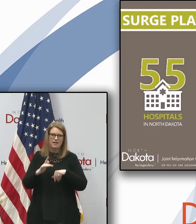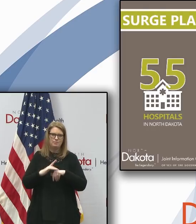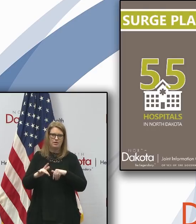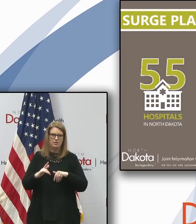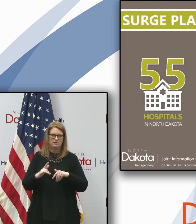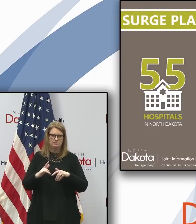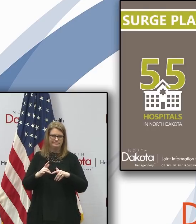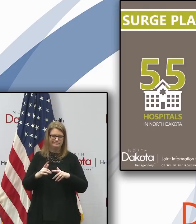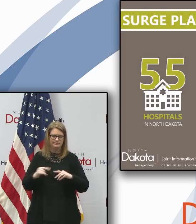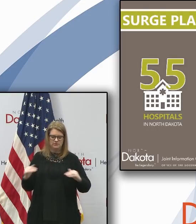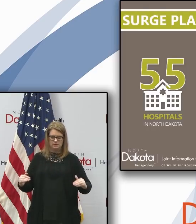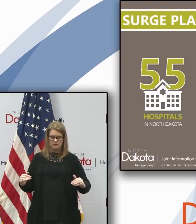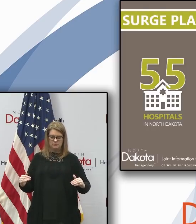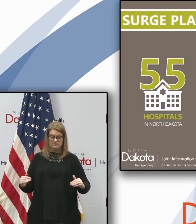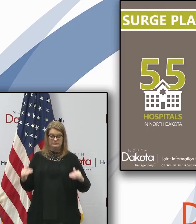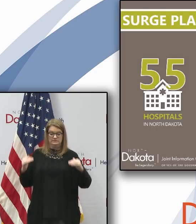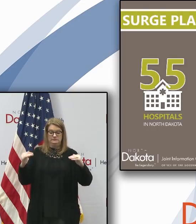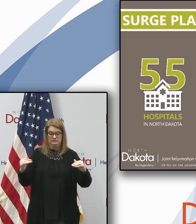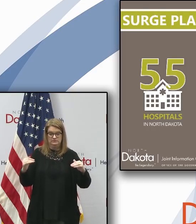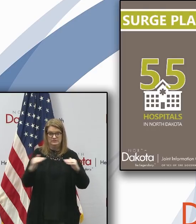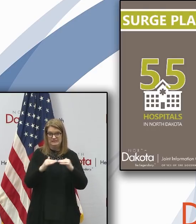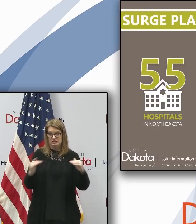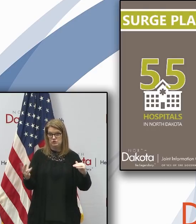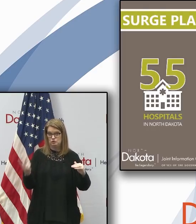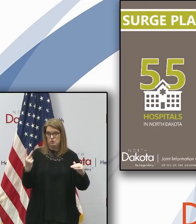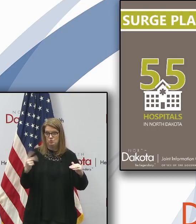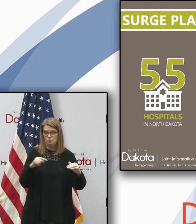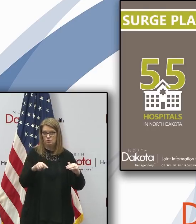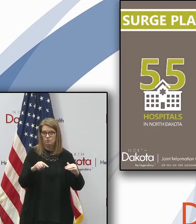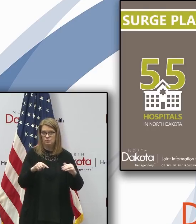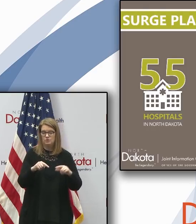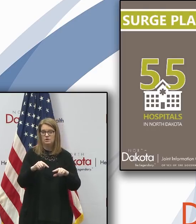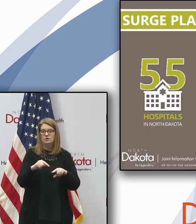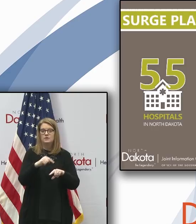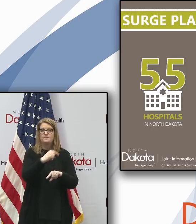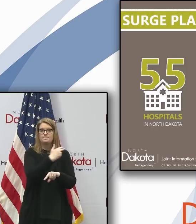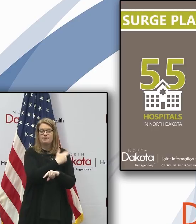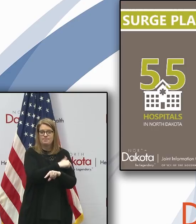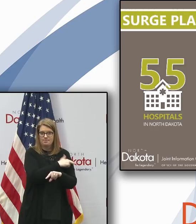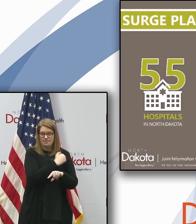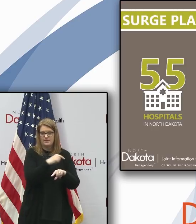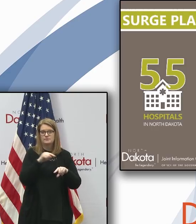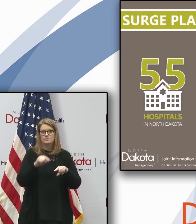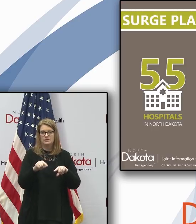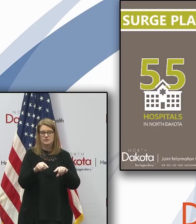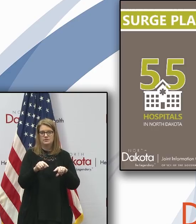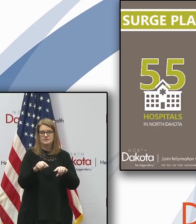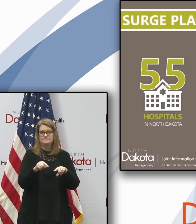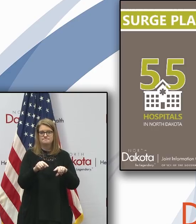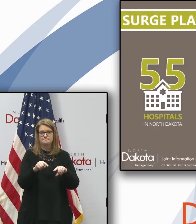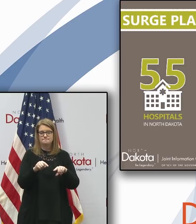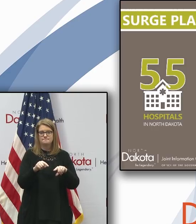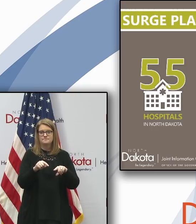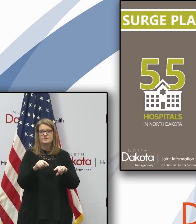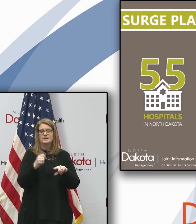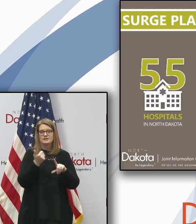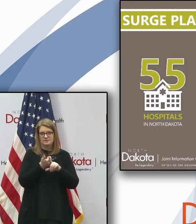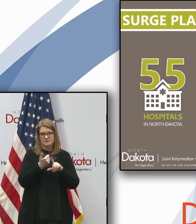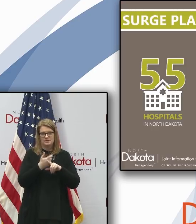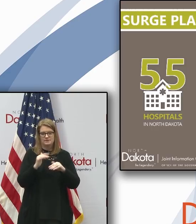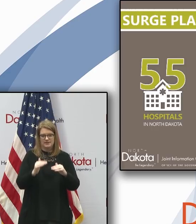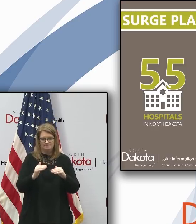At Tier 2, our hospitals are still in the lead. But in Tier 2, they can surge and add